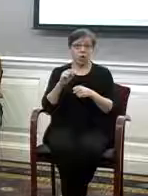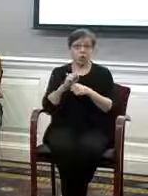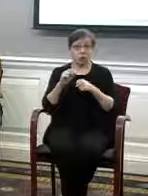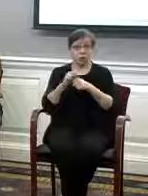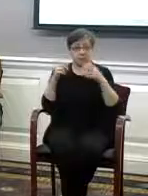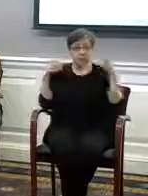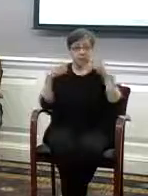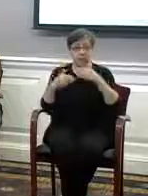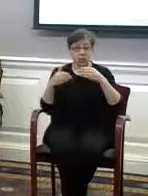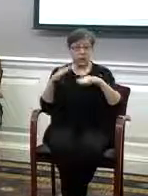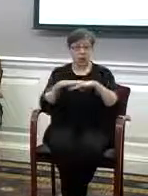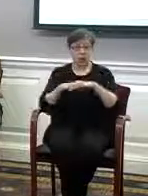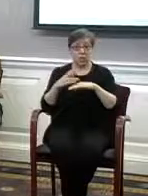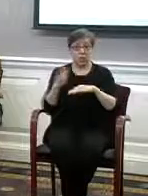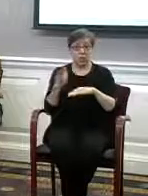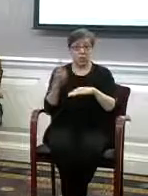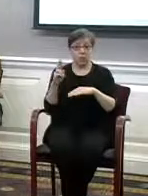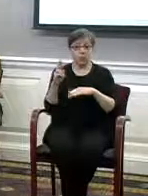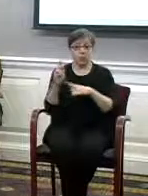education,